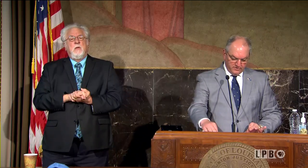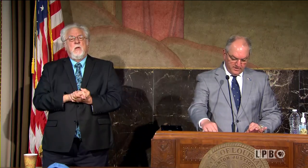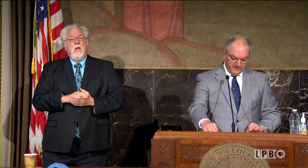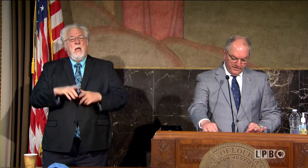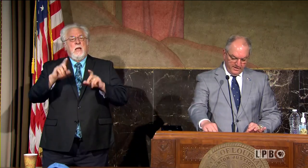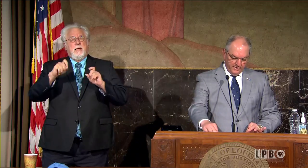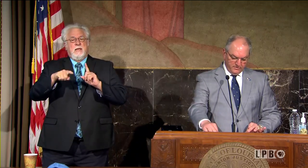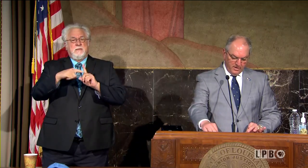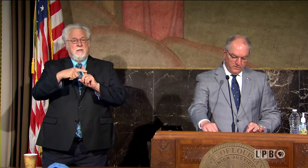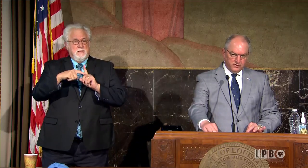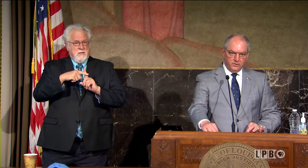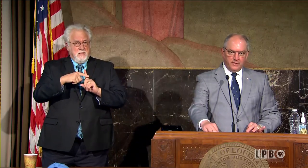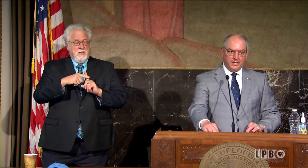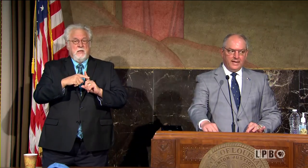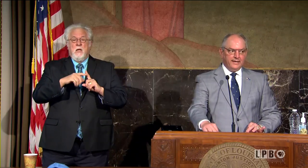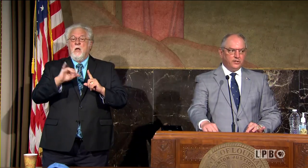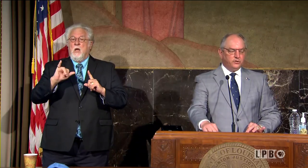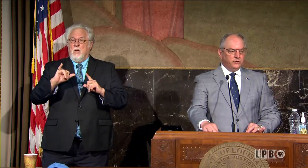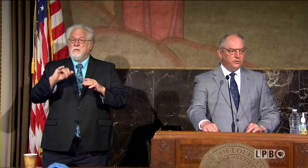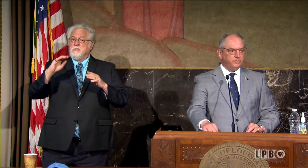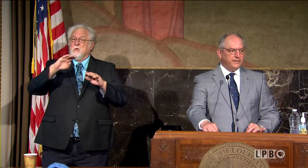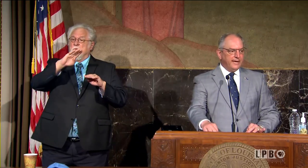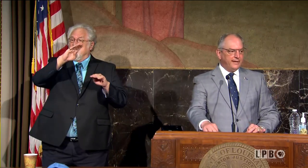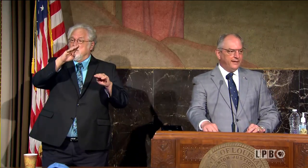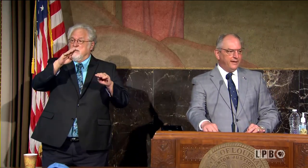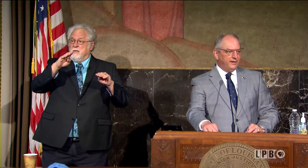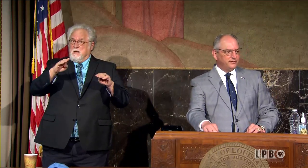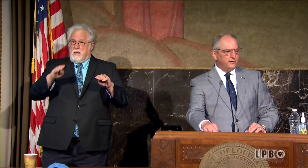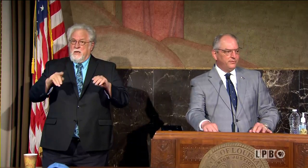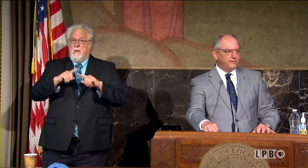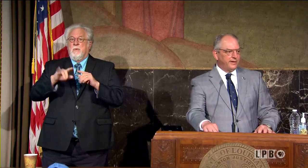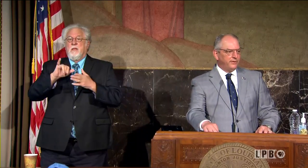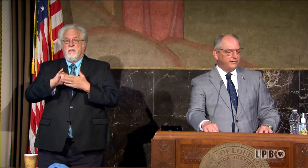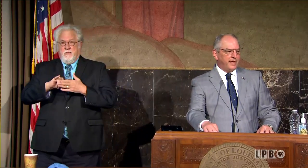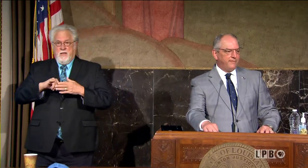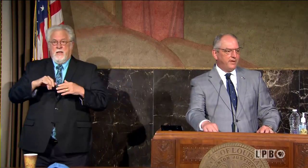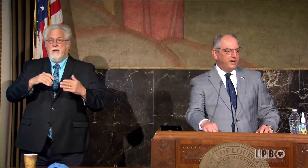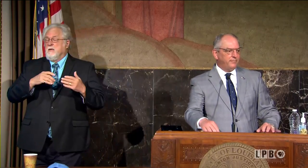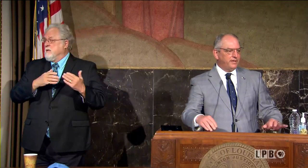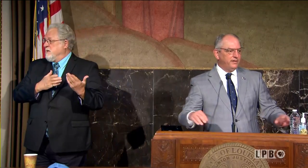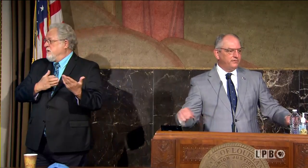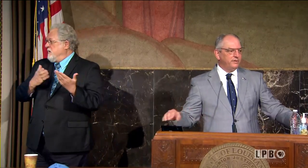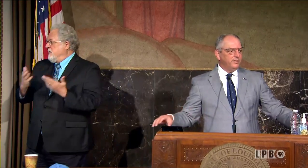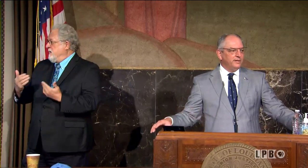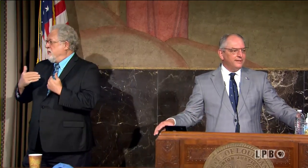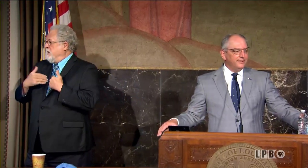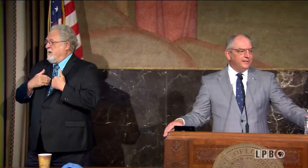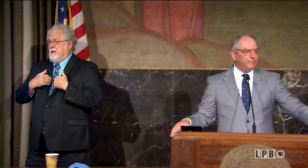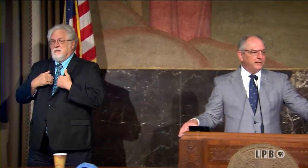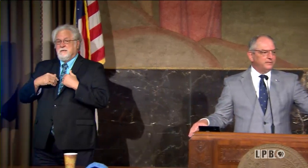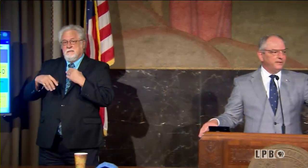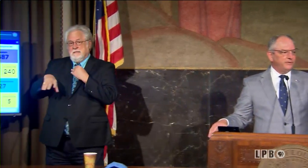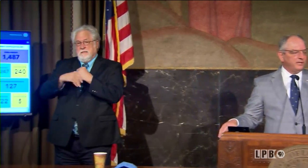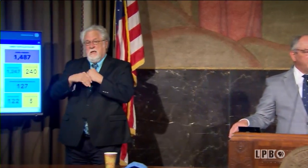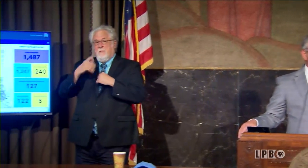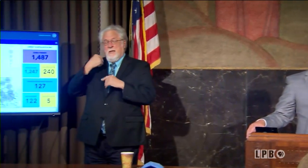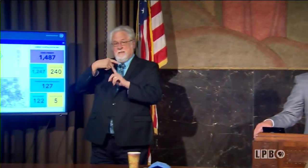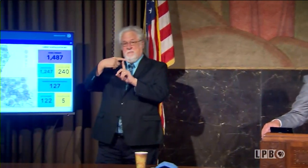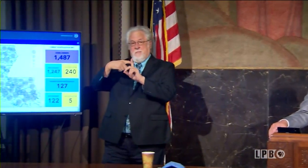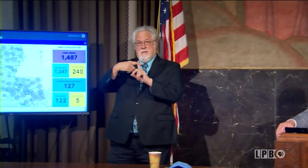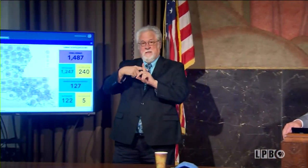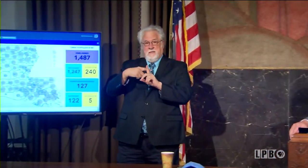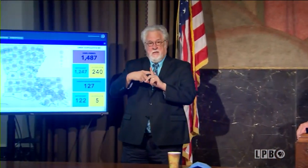Test positivity is also declining too, but that also carries a caveat because the